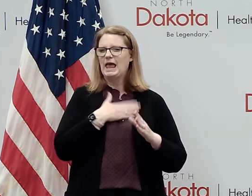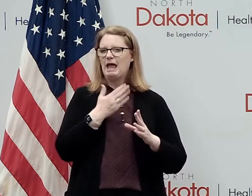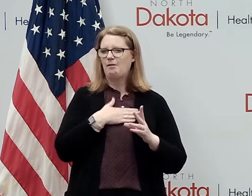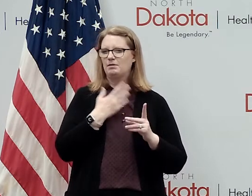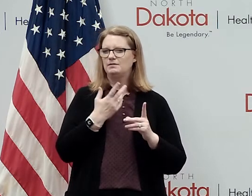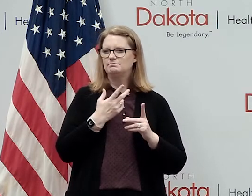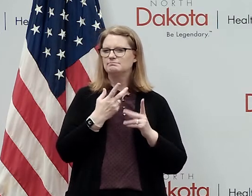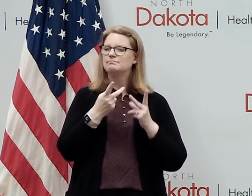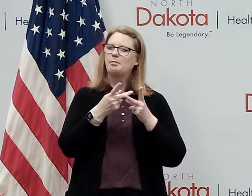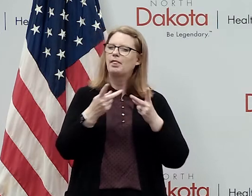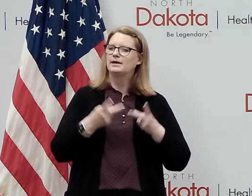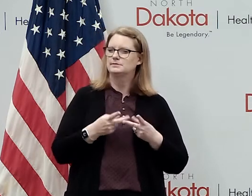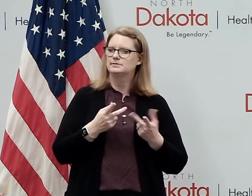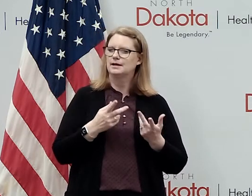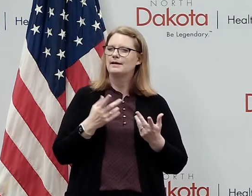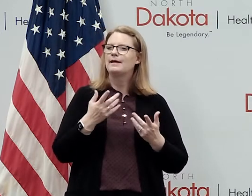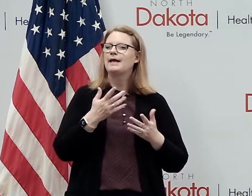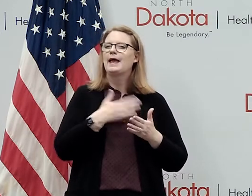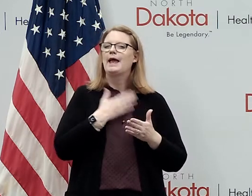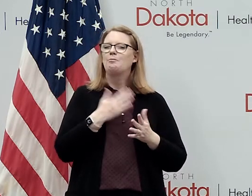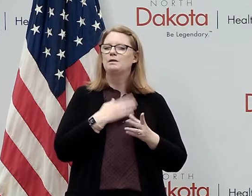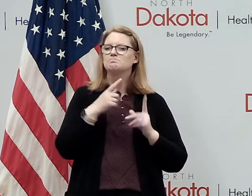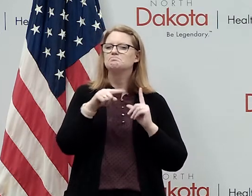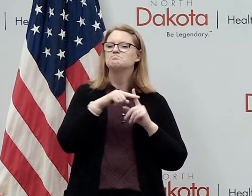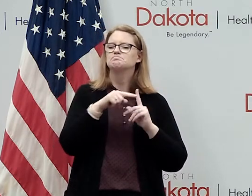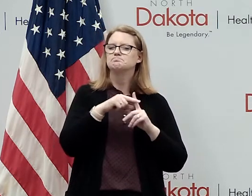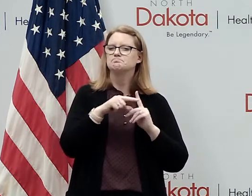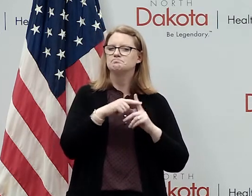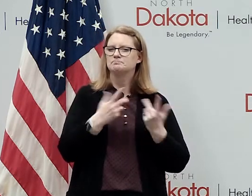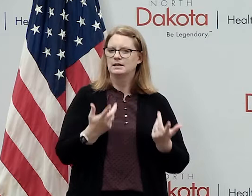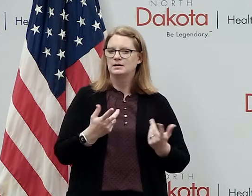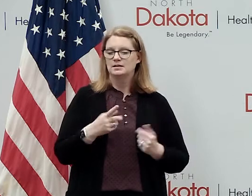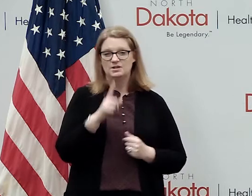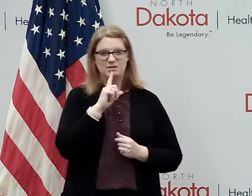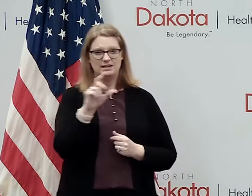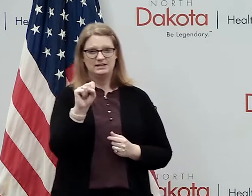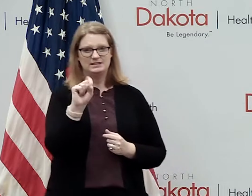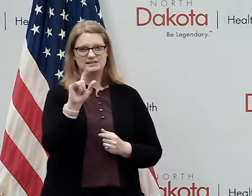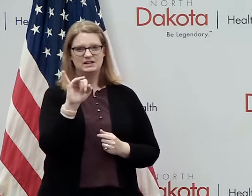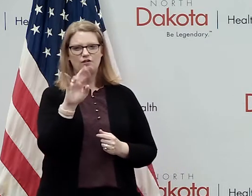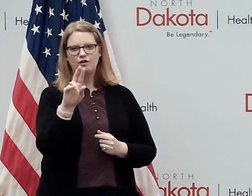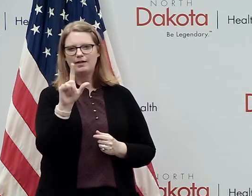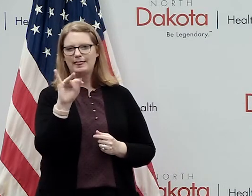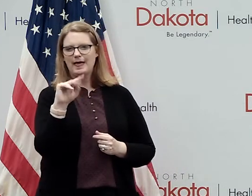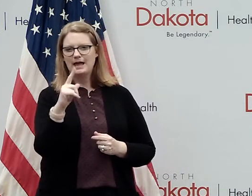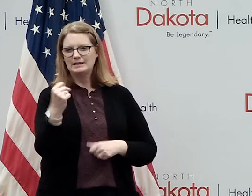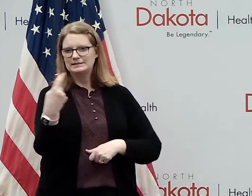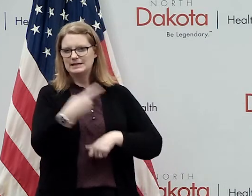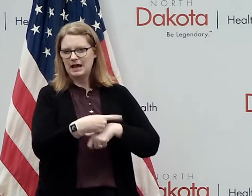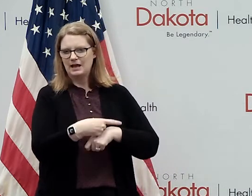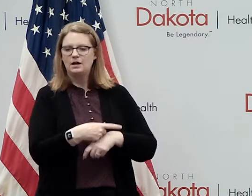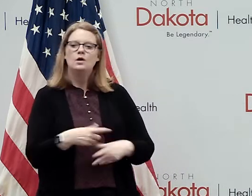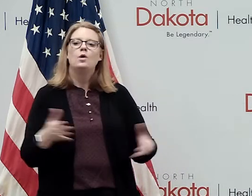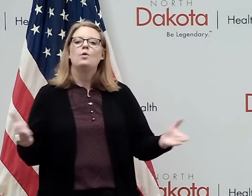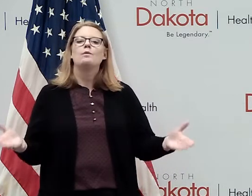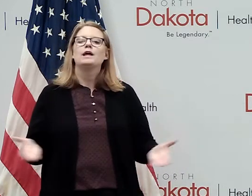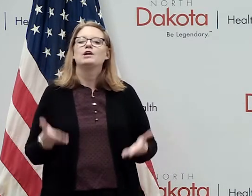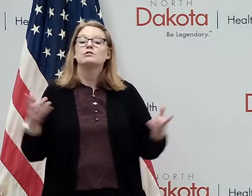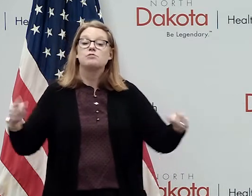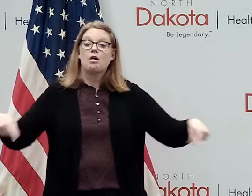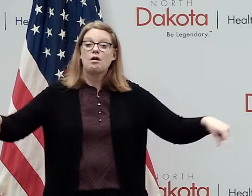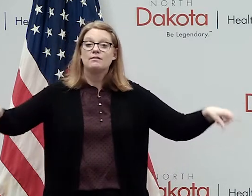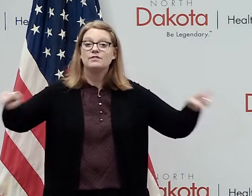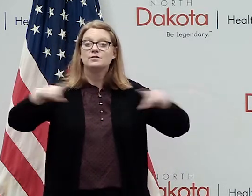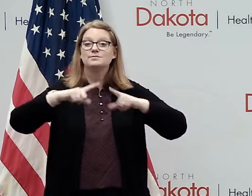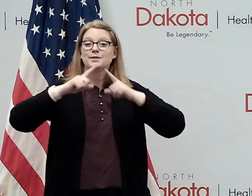so again, that's why we called it Silver Linings Day, because we encourage all of North Dakota communities to take an opportunity to share